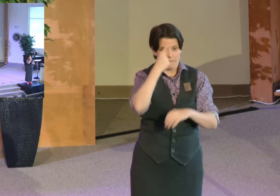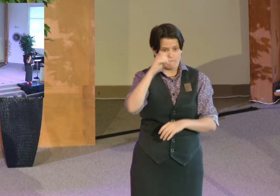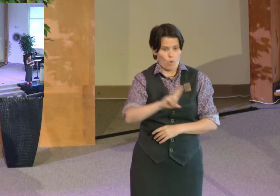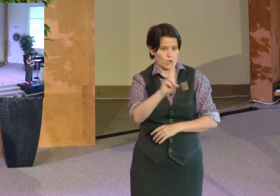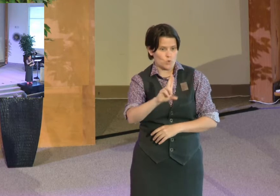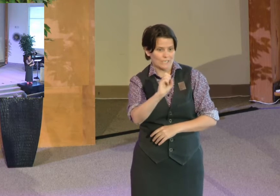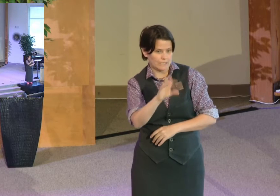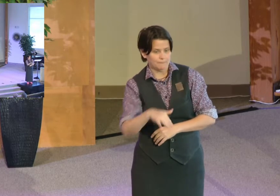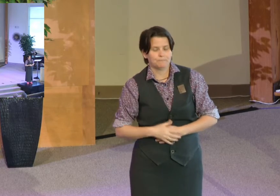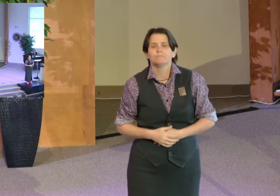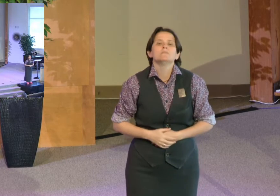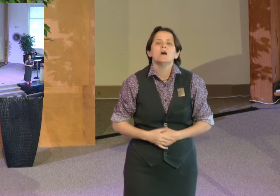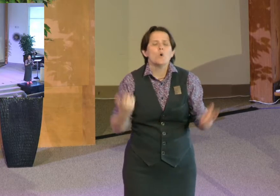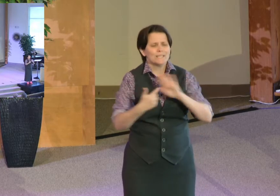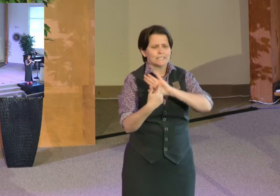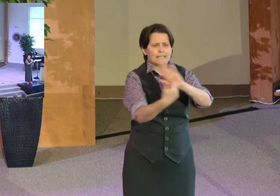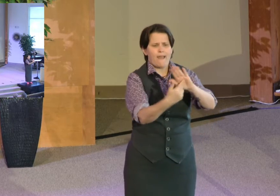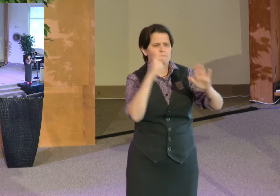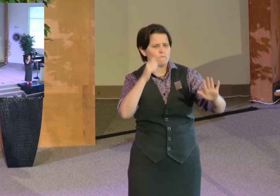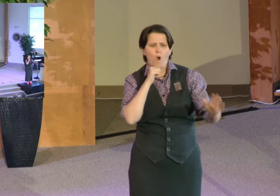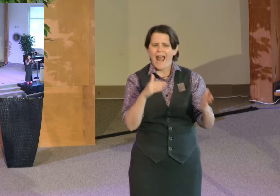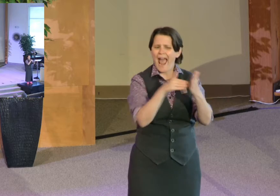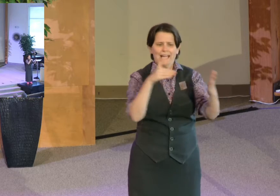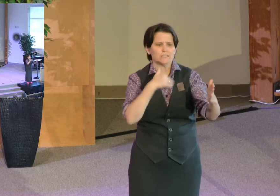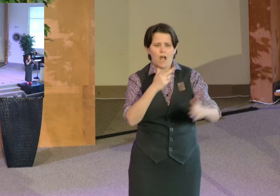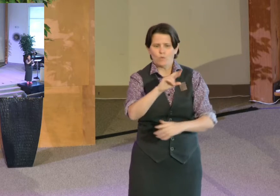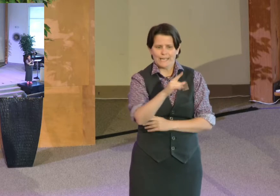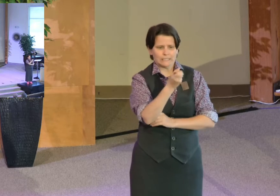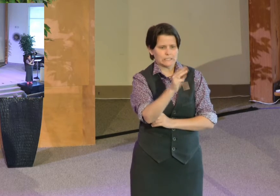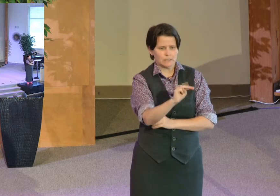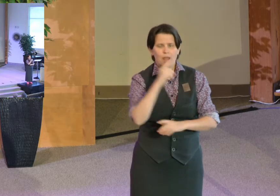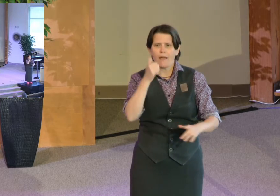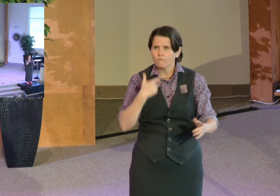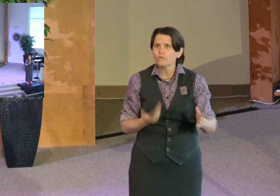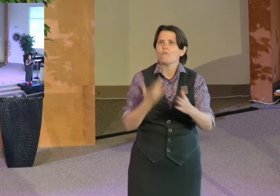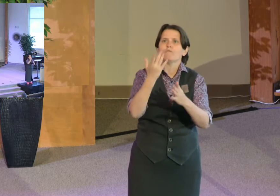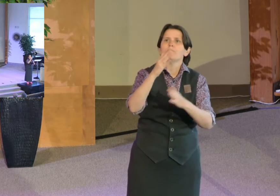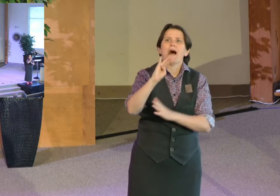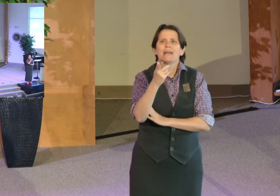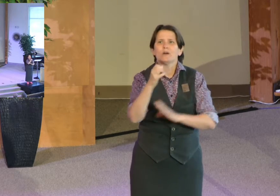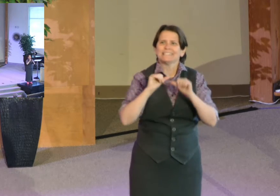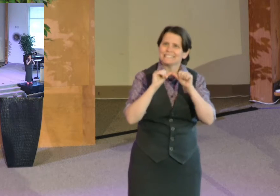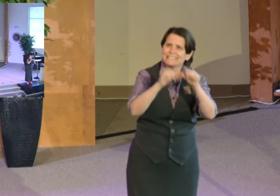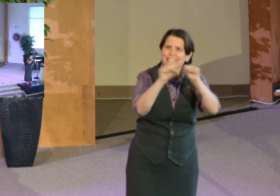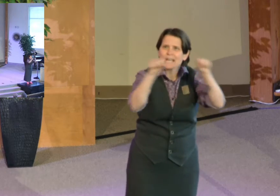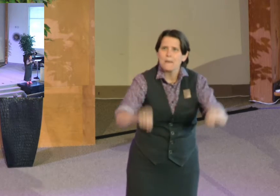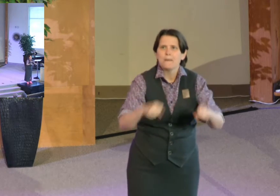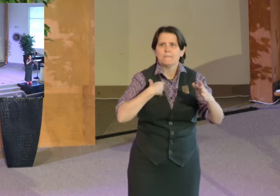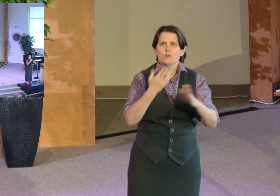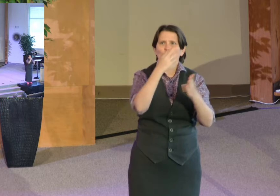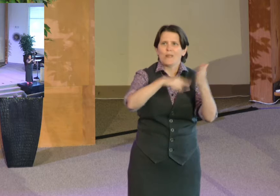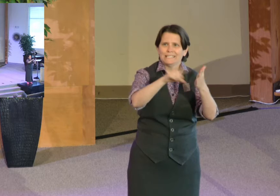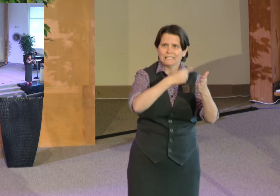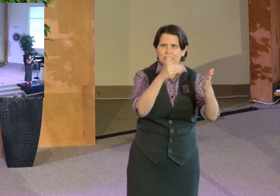hatred, racial violence, bias, systemic racism, and the oppression of people of color. We stand for diversity, equity, and